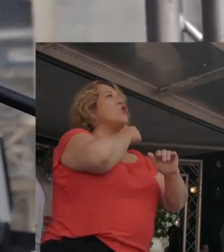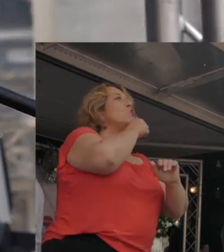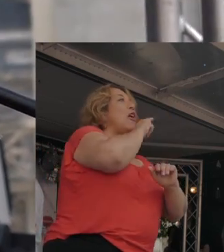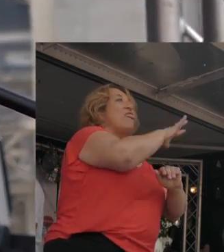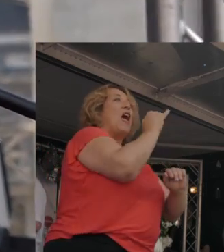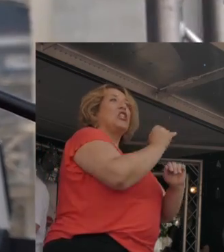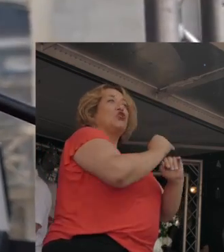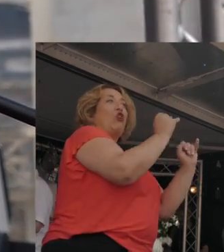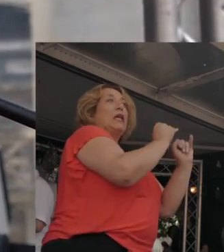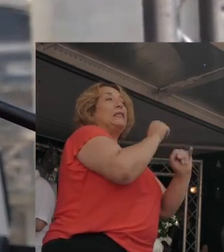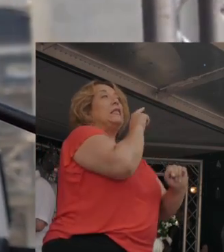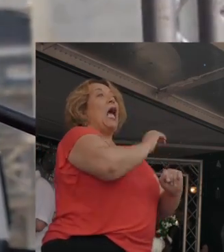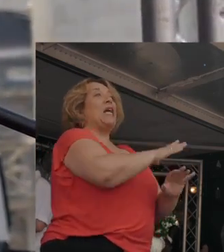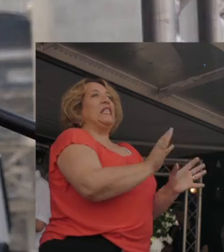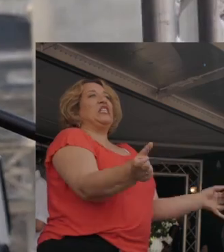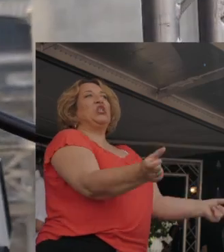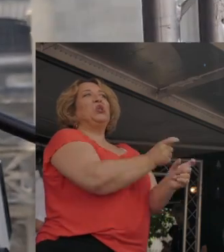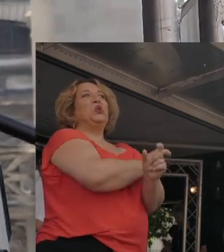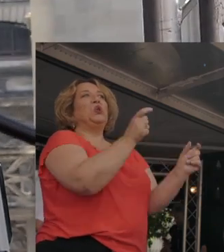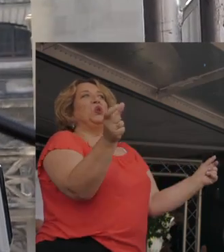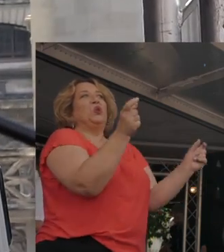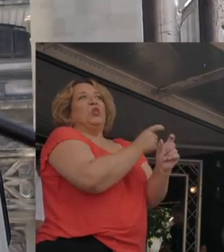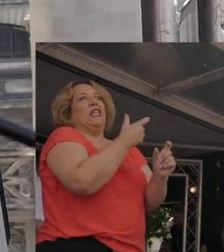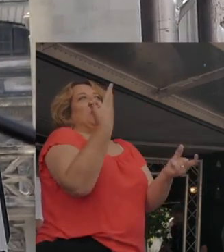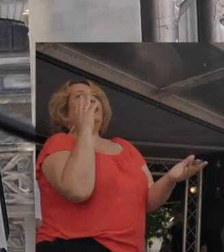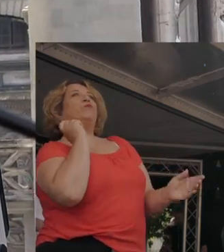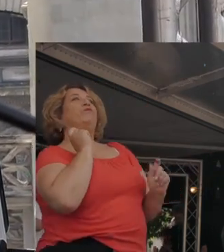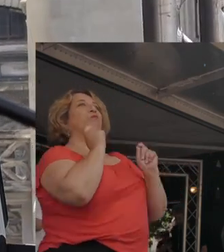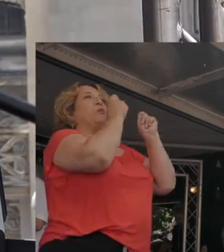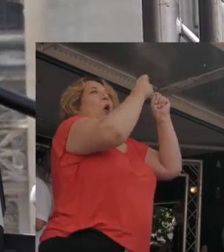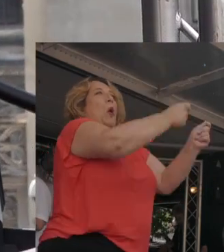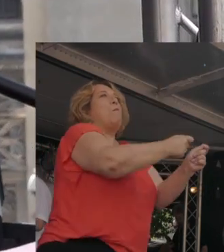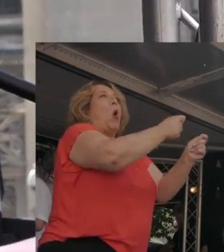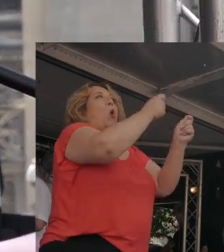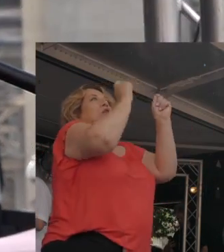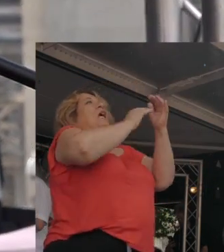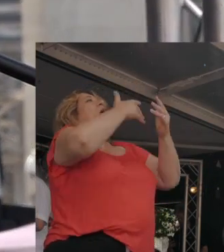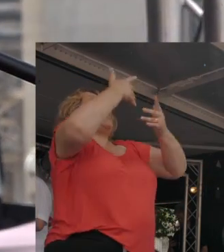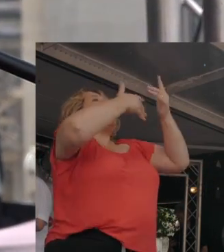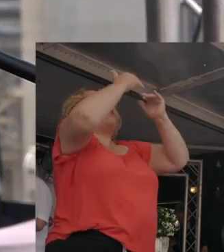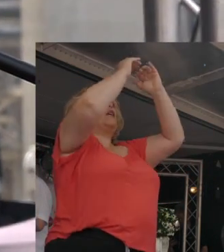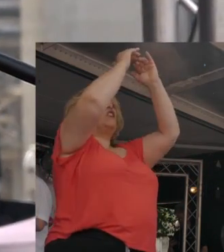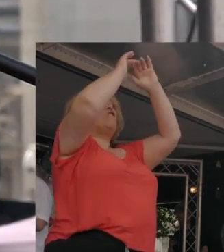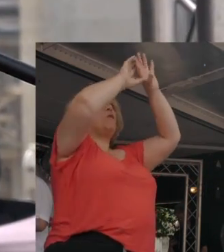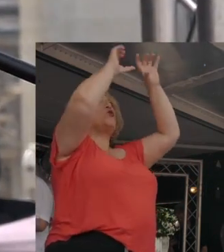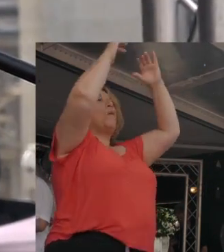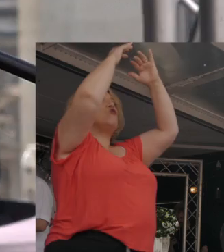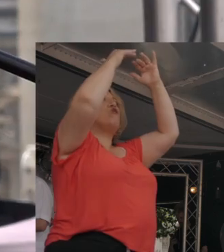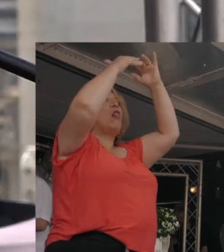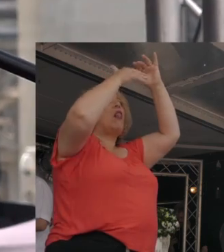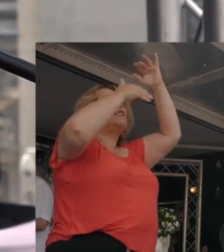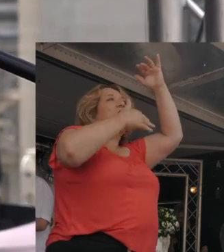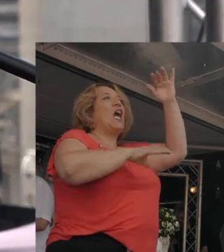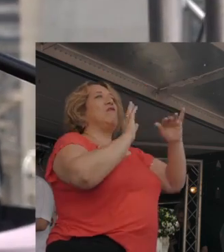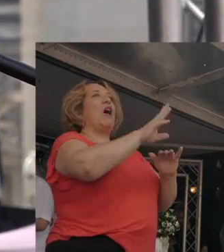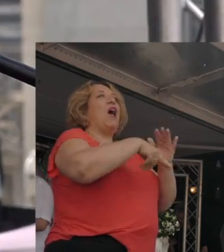excuse to impose the neoliberal trickle-down economics on our society, and alongside the tax cuts